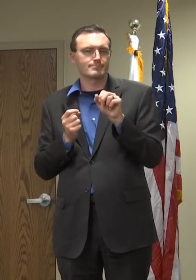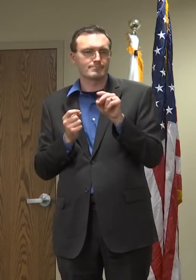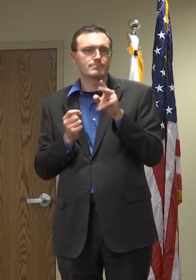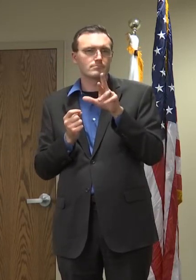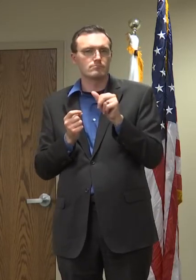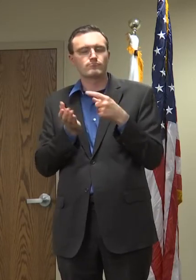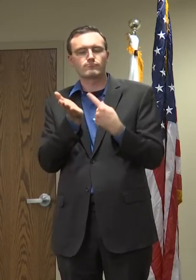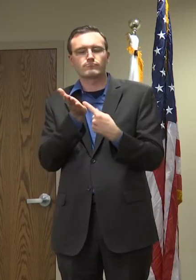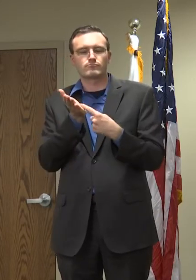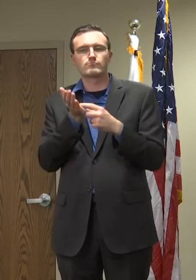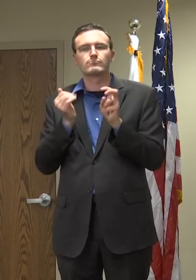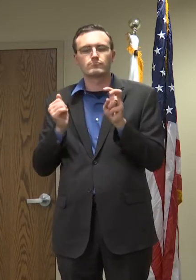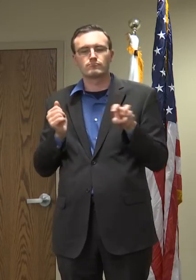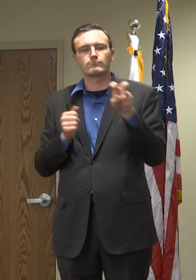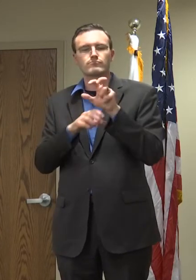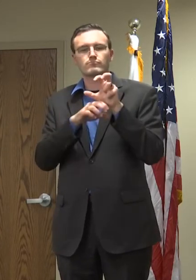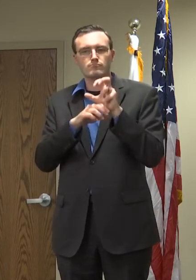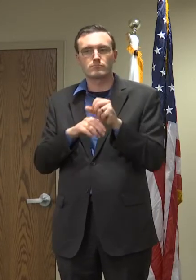that may have higher cases.